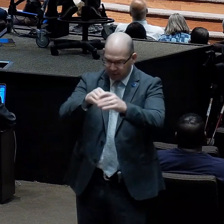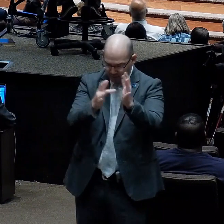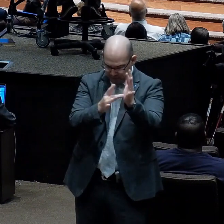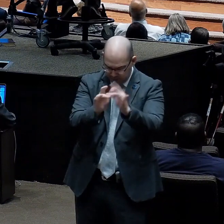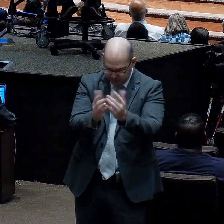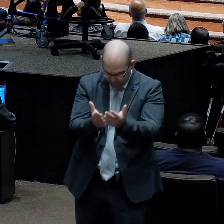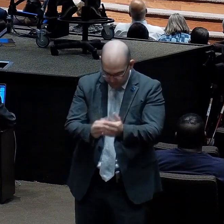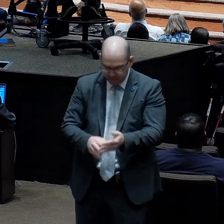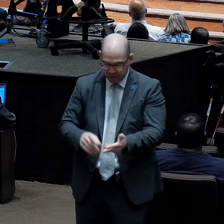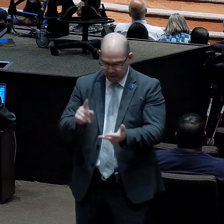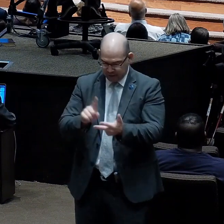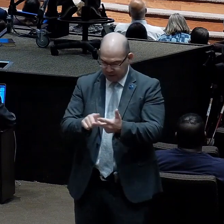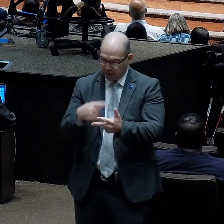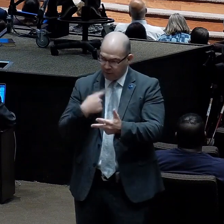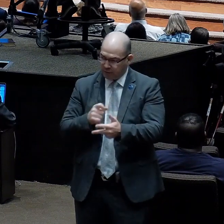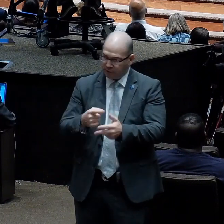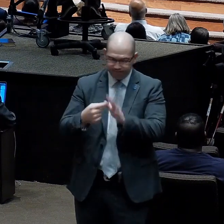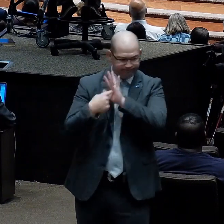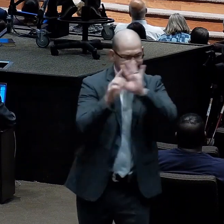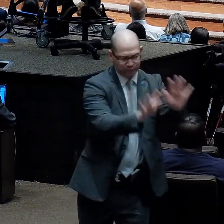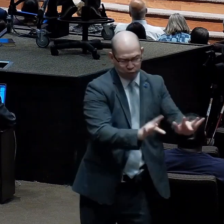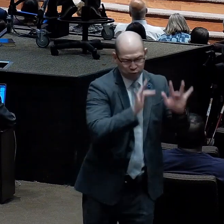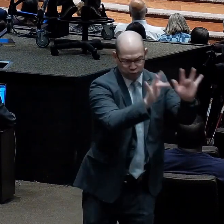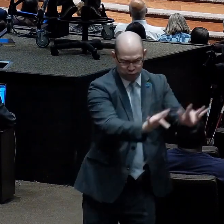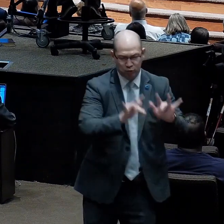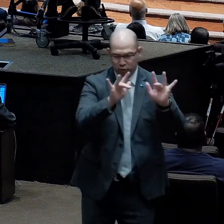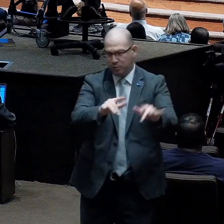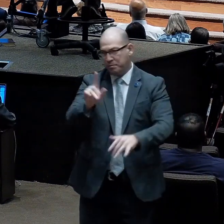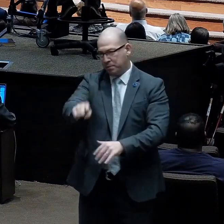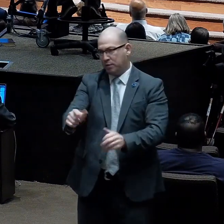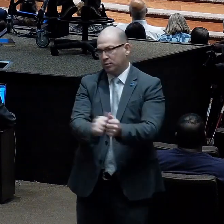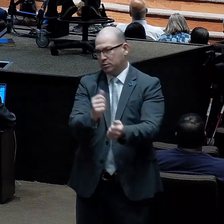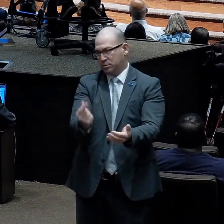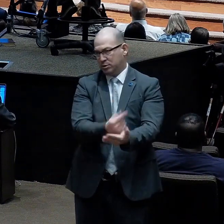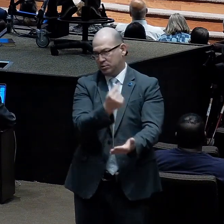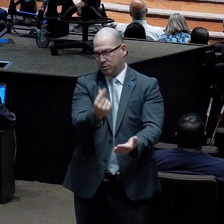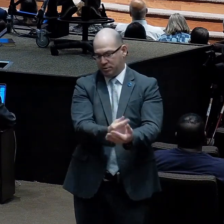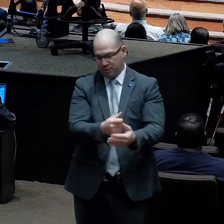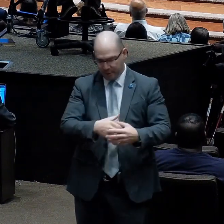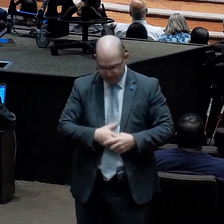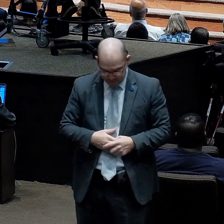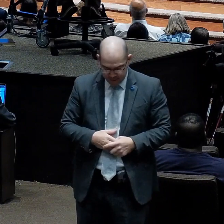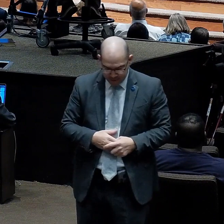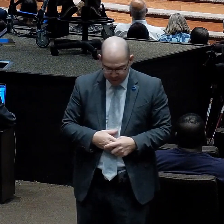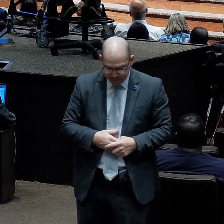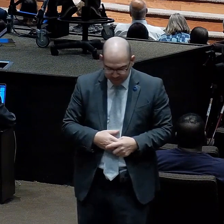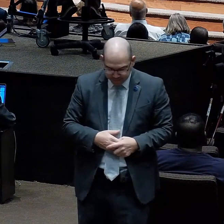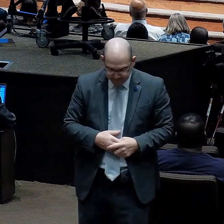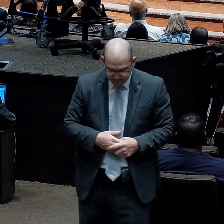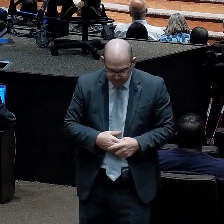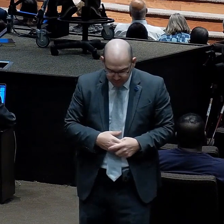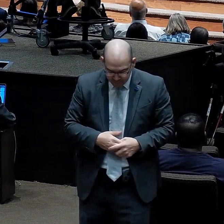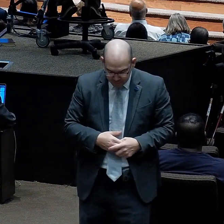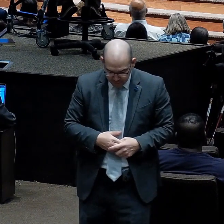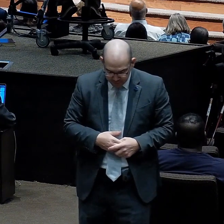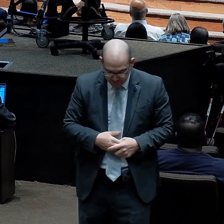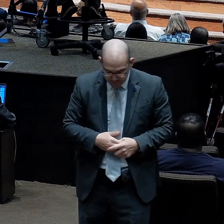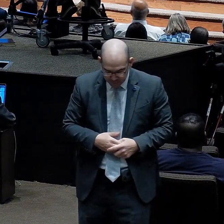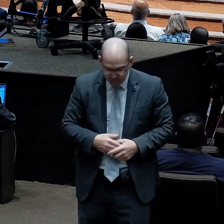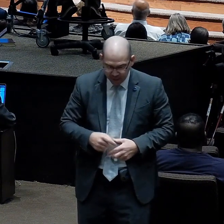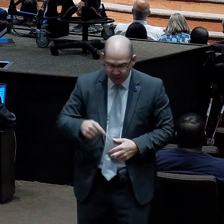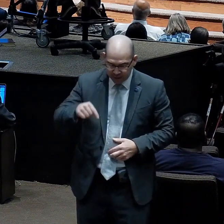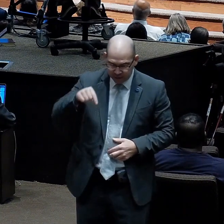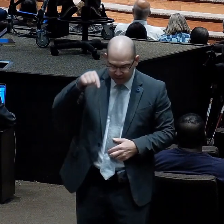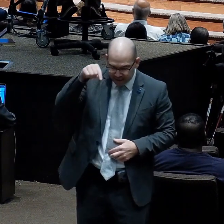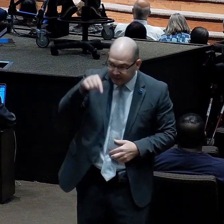we're missing the whole point. We're missing the whole point. This is not a social gospel